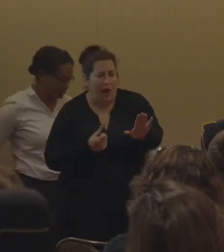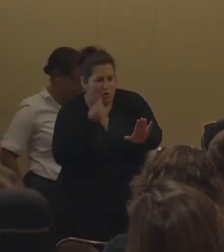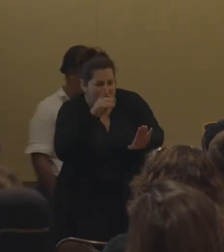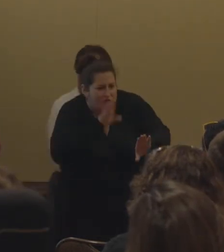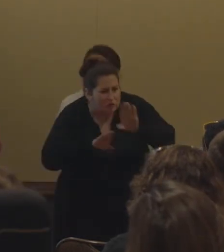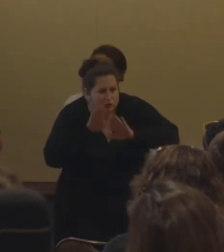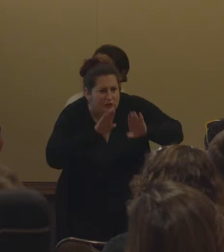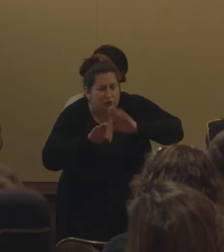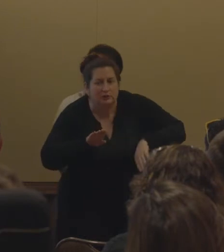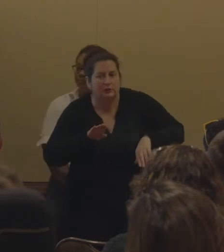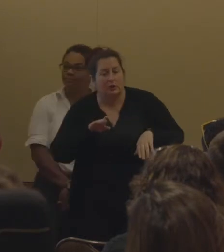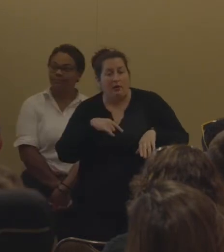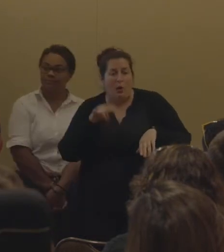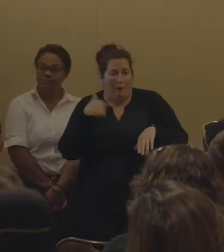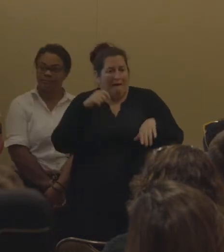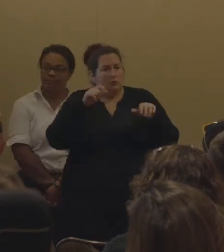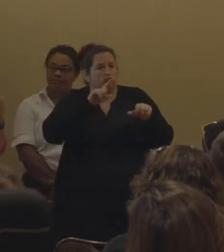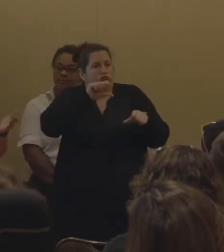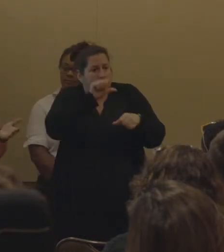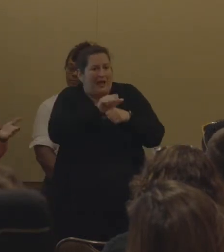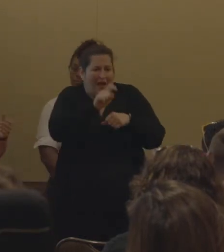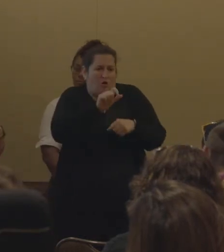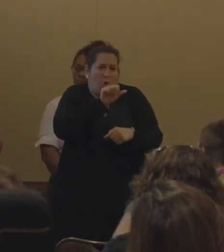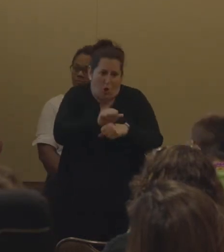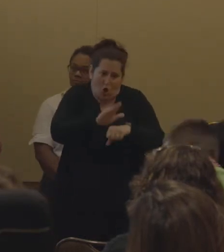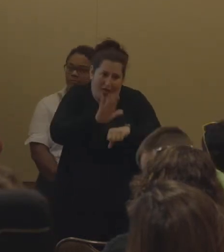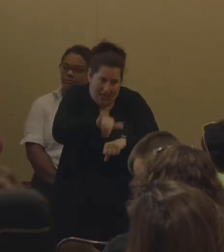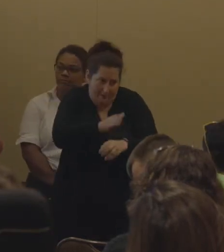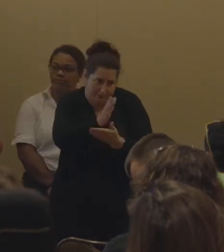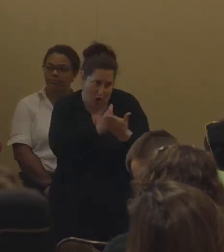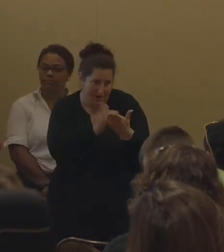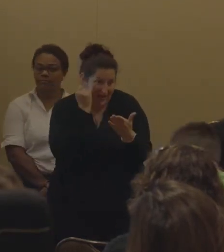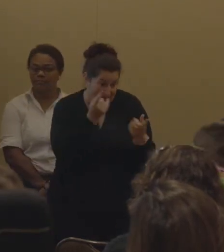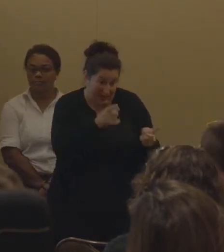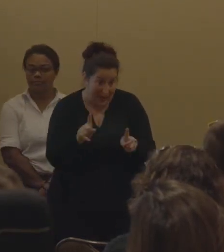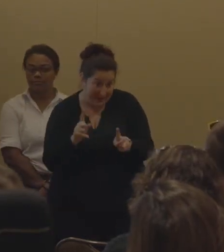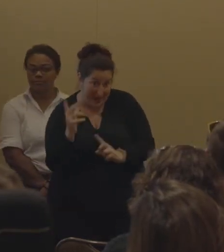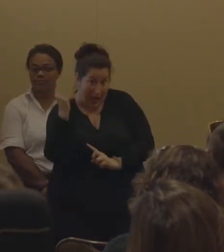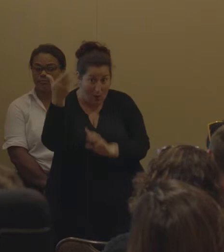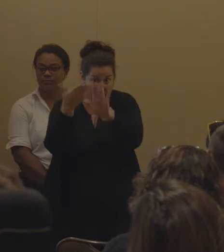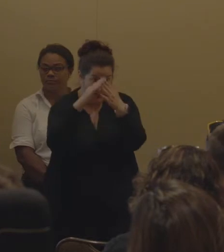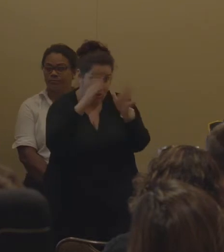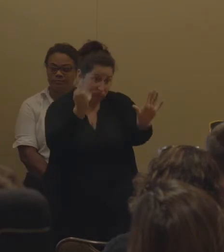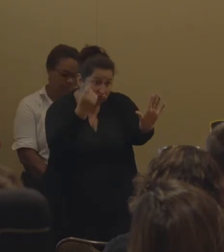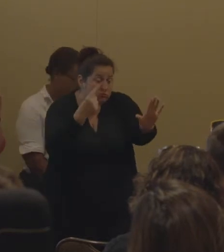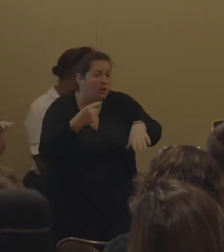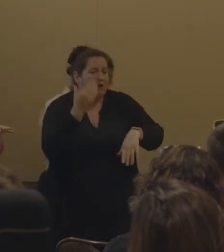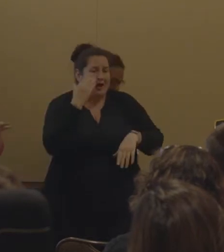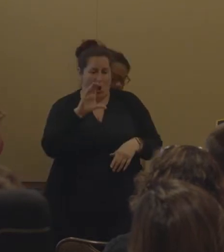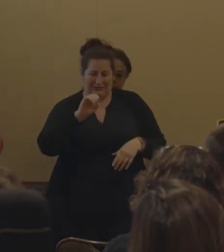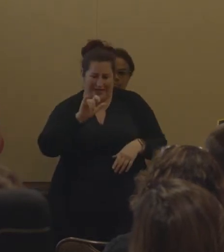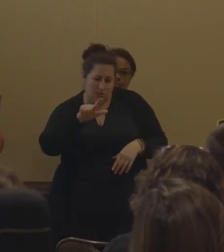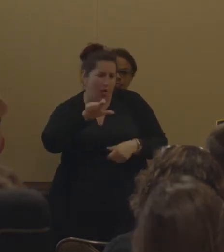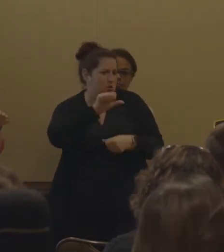frustrations totally, and that's something that we certainly have to work on if that's, what's happening out there. I know that Cecil's